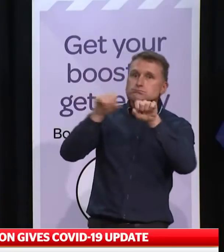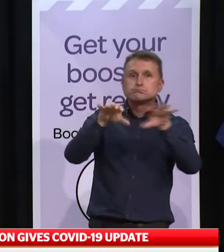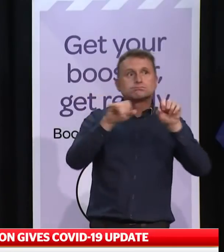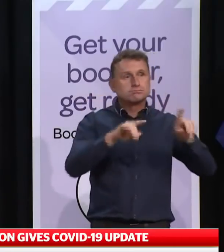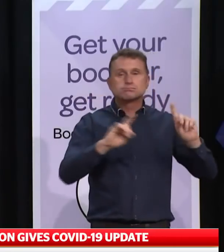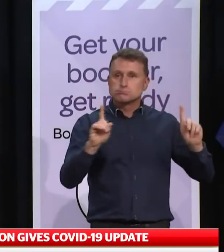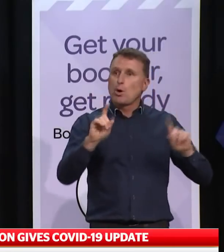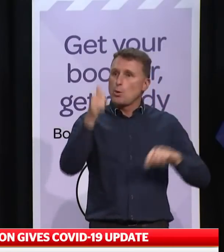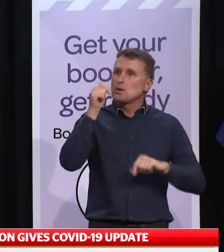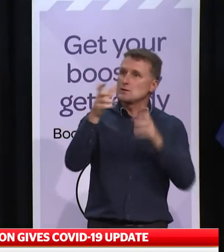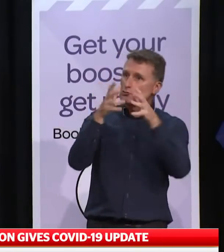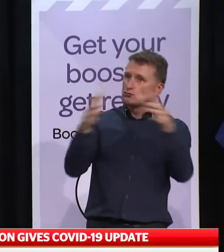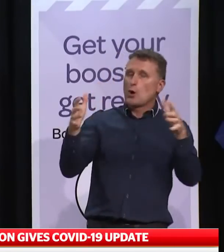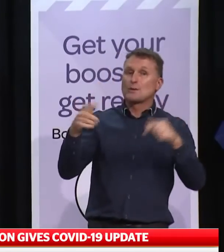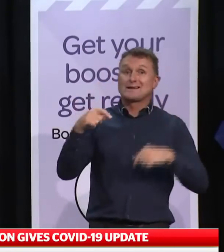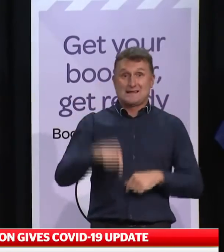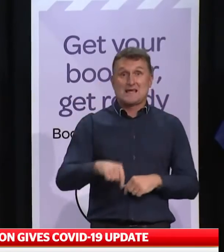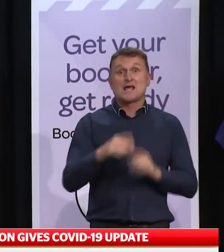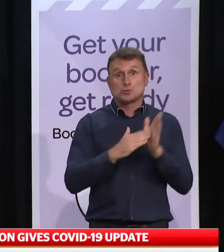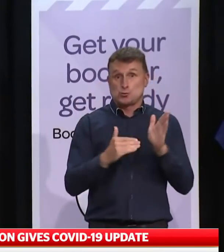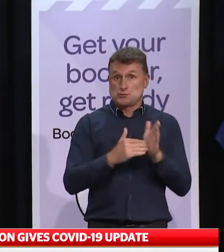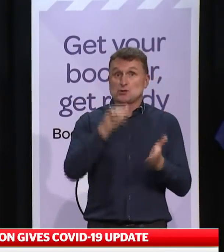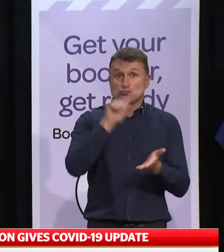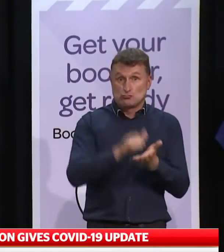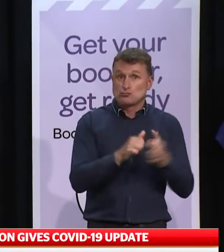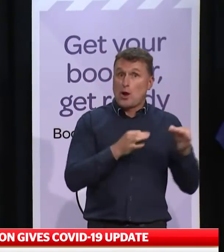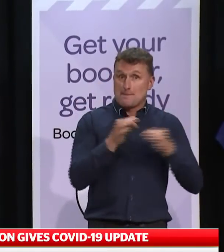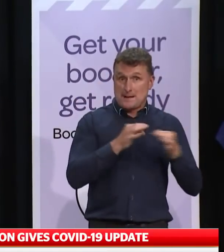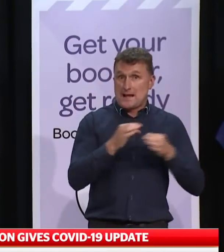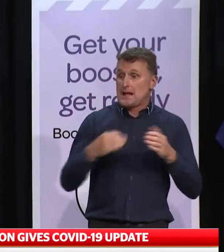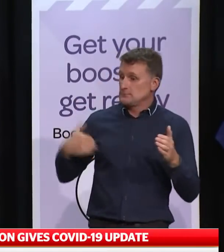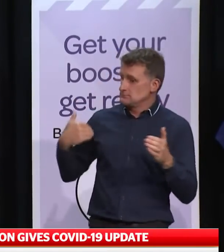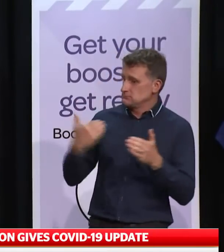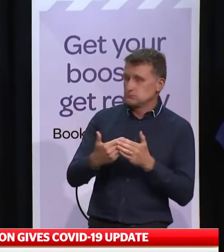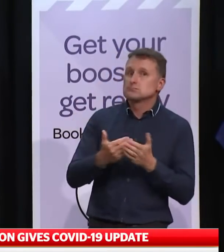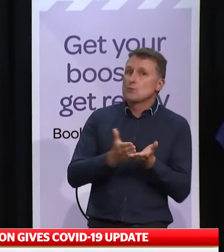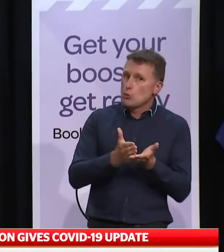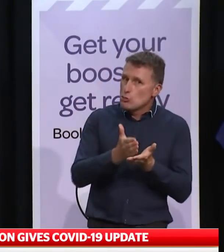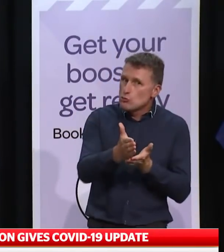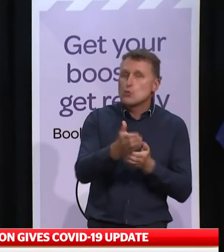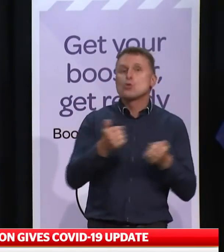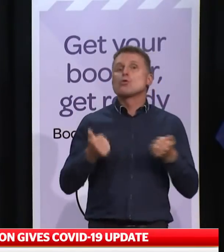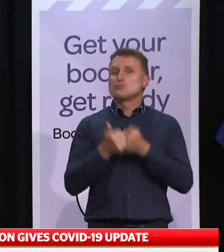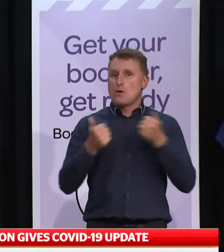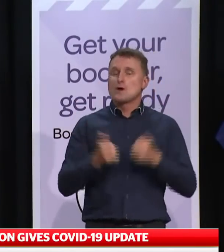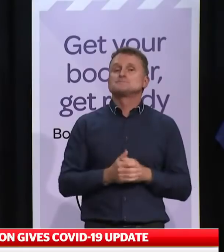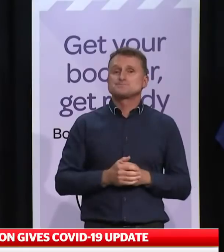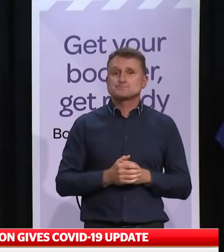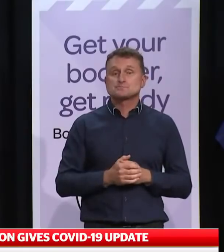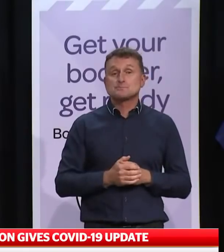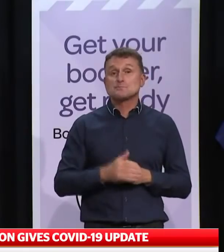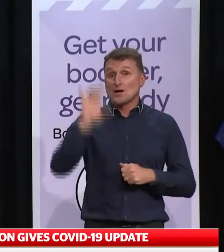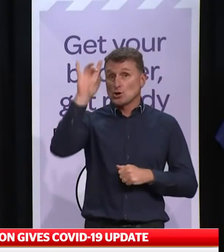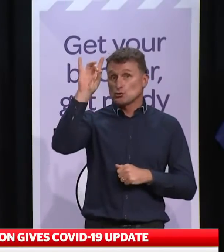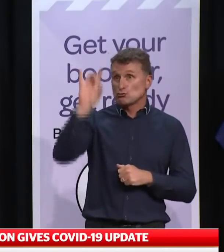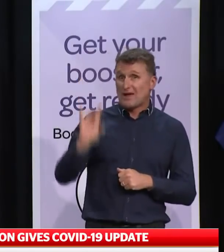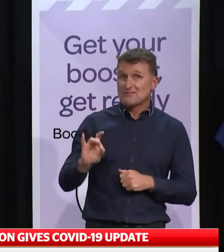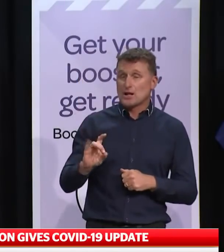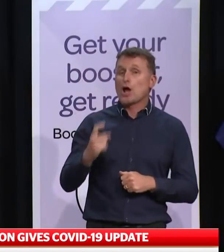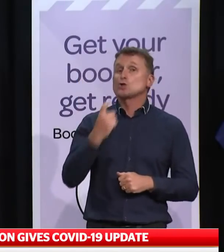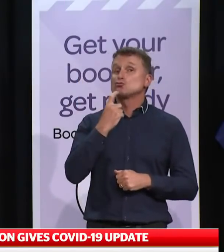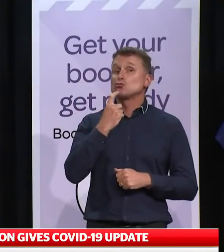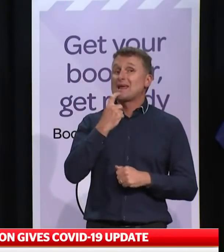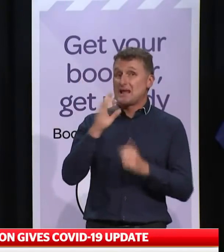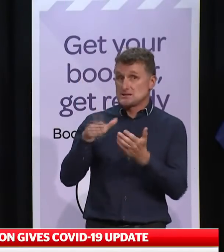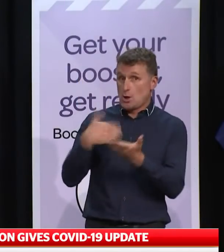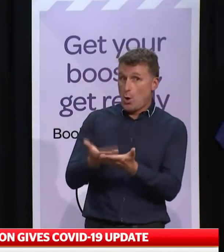proven twice now that New Zealand has the right plan to get us through. We've been in the red setting of the COVID-19 protection framework now for